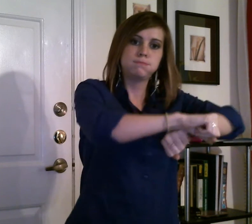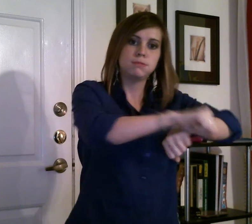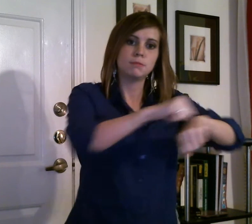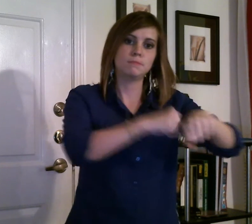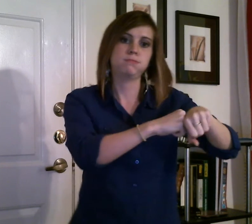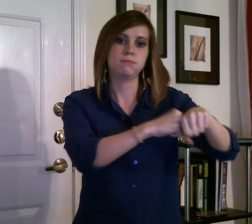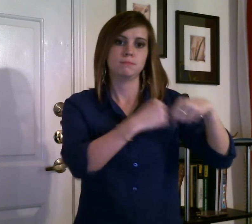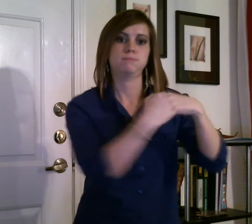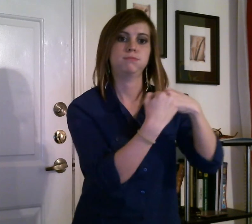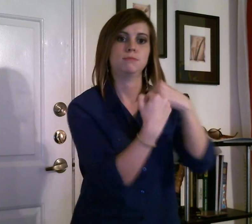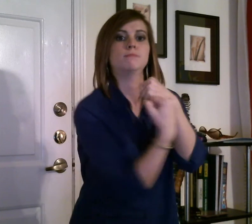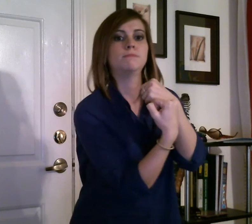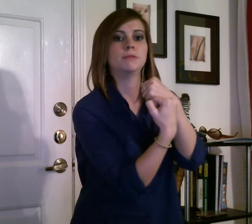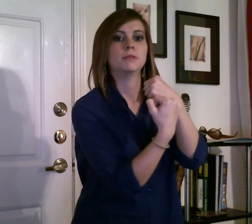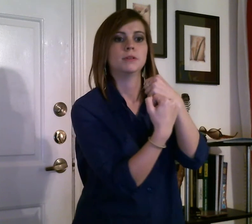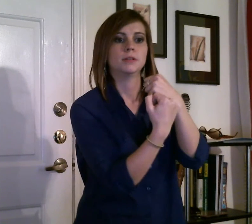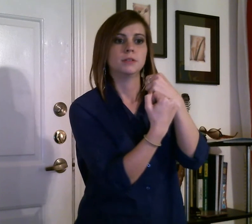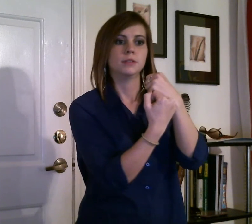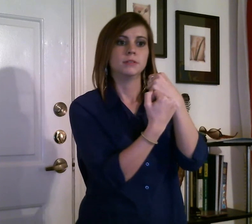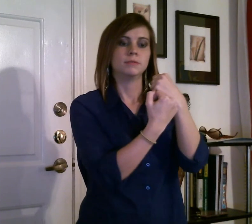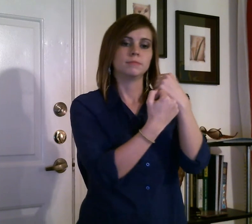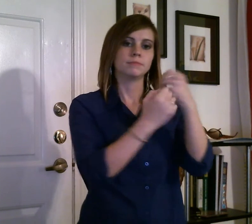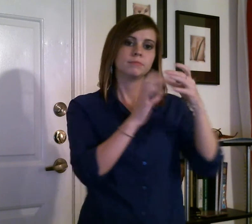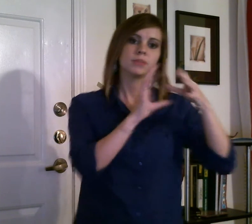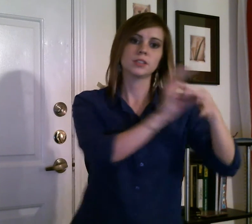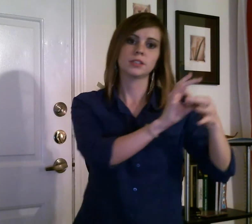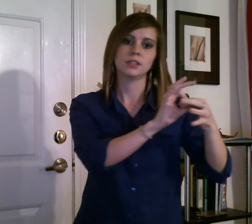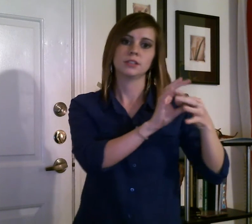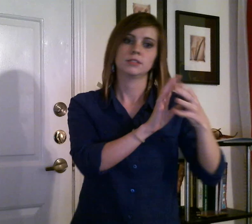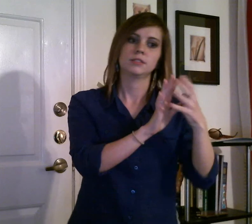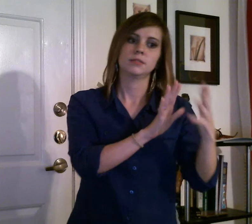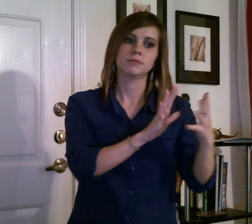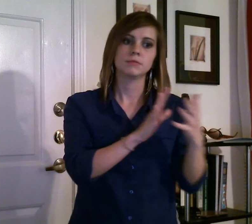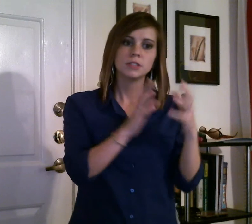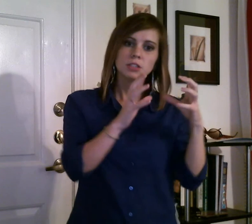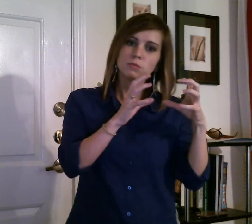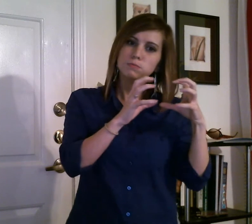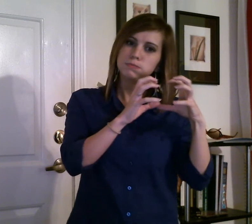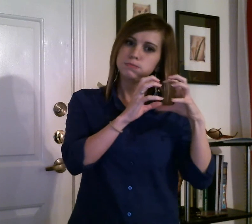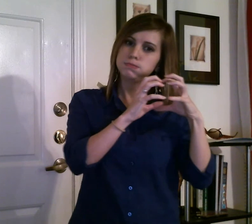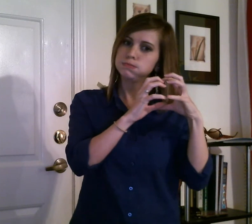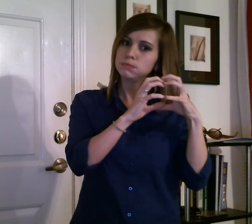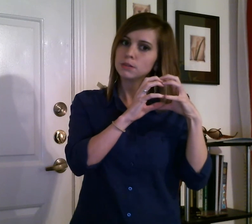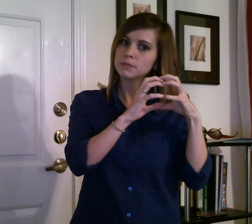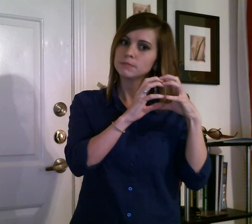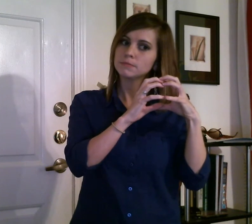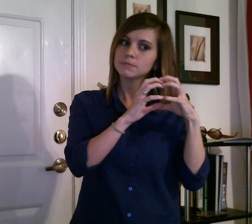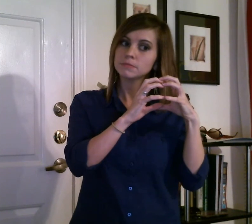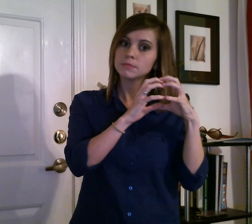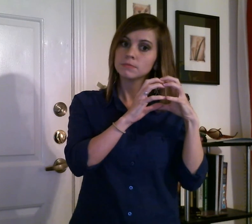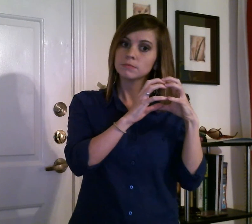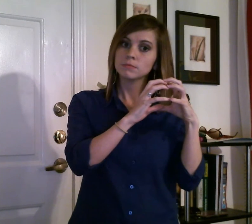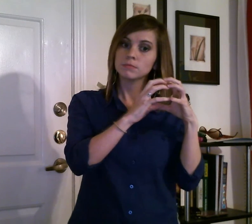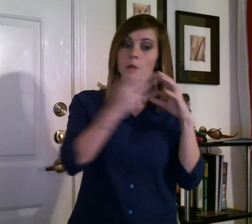each other. And so it's going to get denser and denser and denser. Remember, it's a huge mass of hydrogen atoms. So the temperature is going